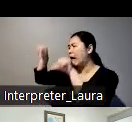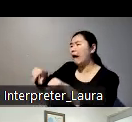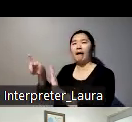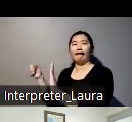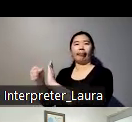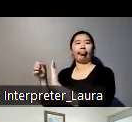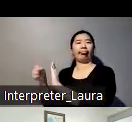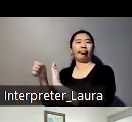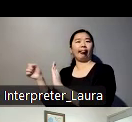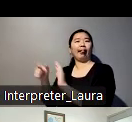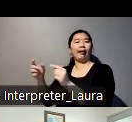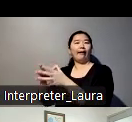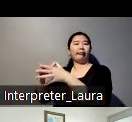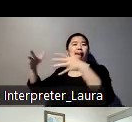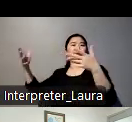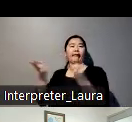This